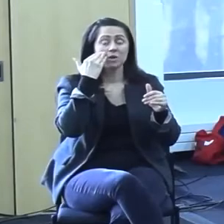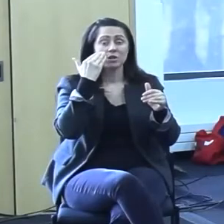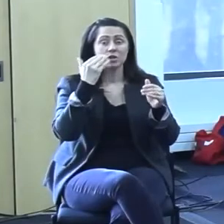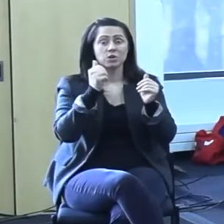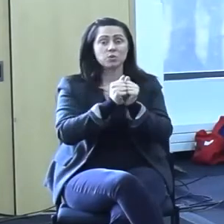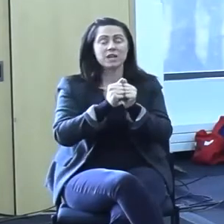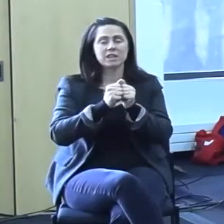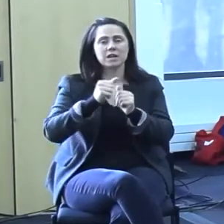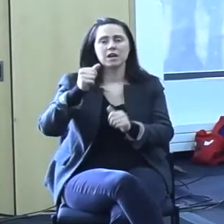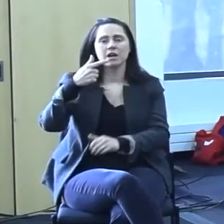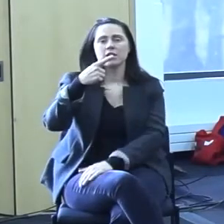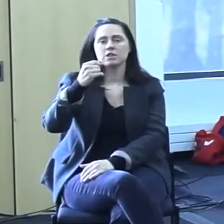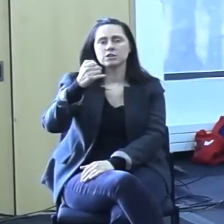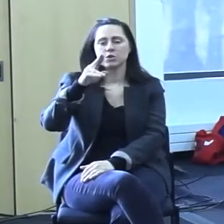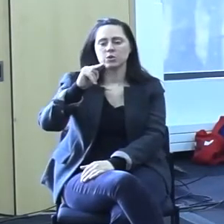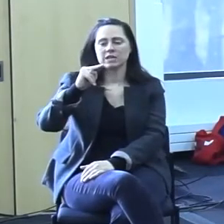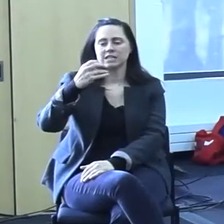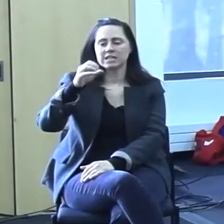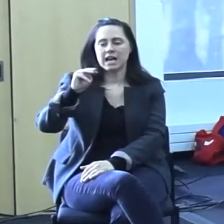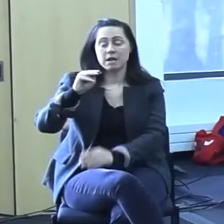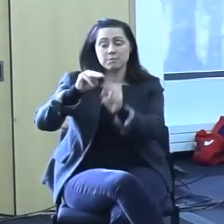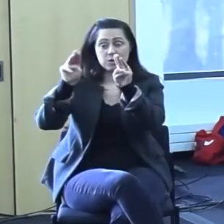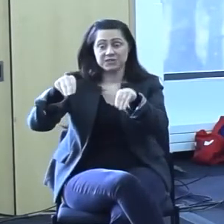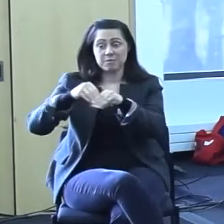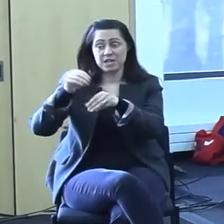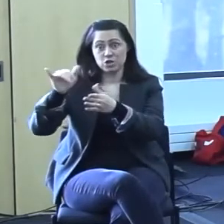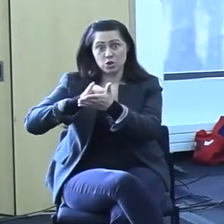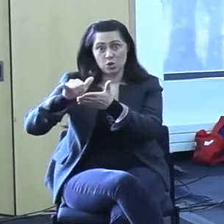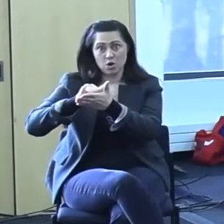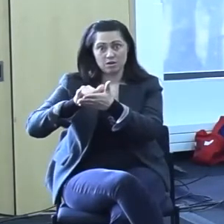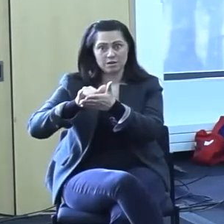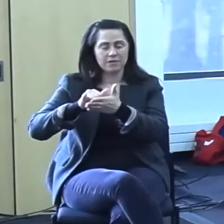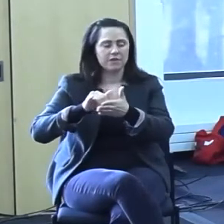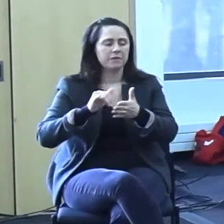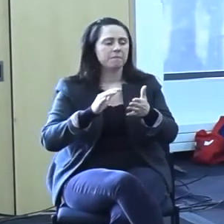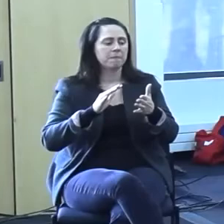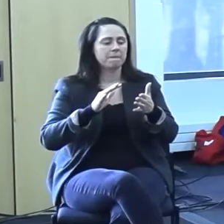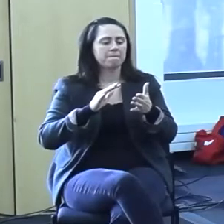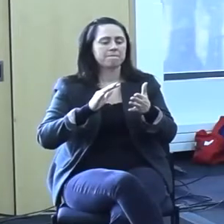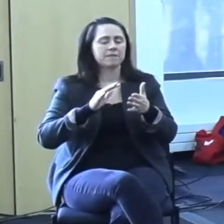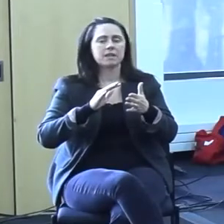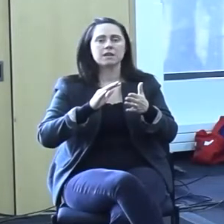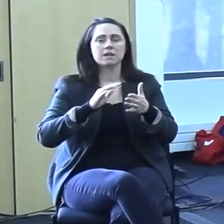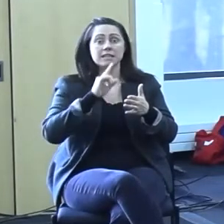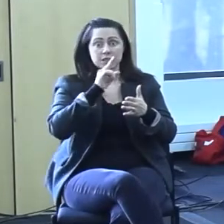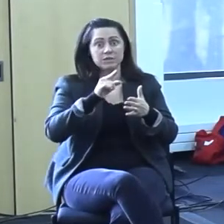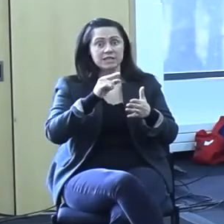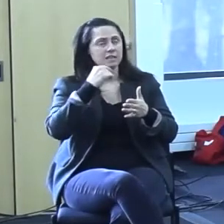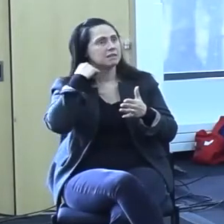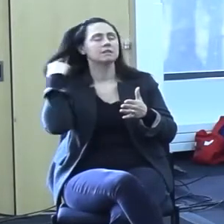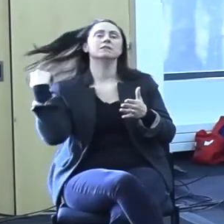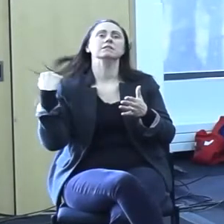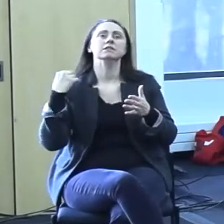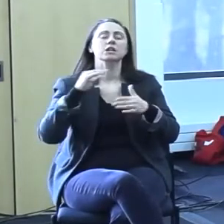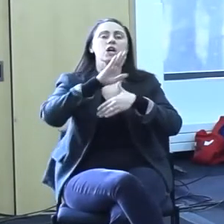Guggenheim Museum in New York, the whole museum, no, what it is literally, and you say it back, the whole museum